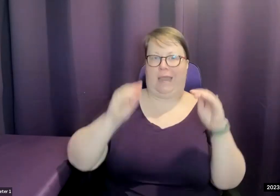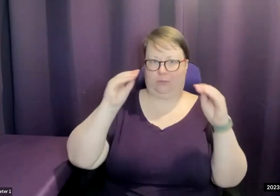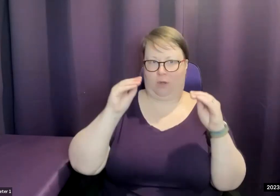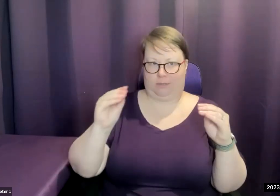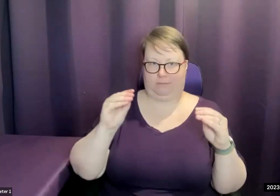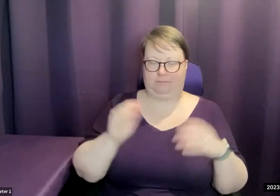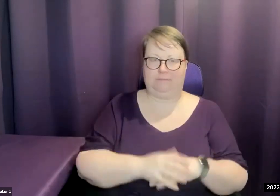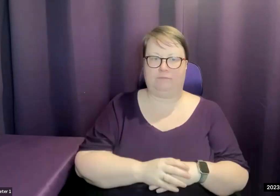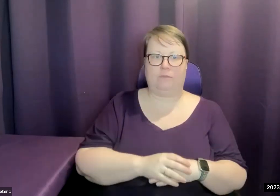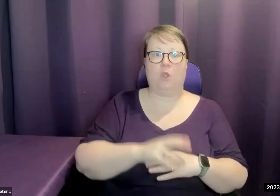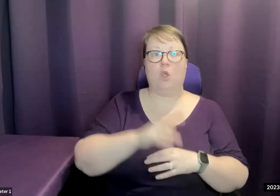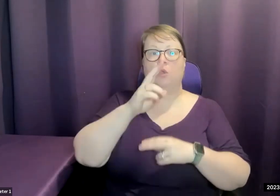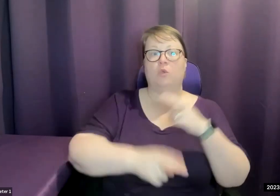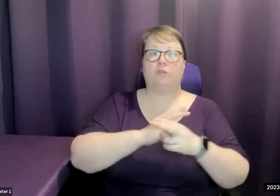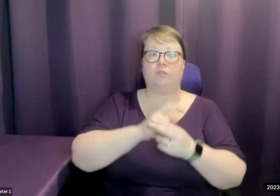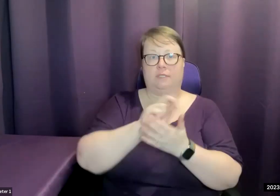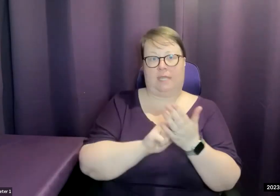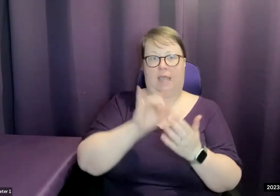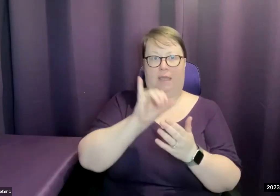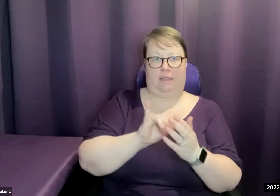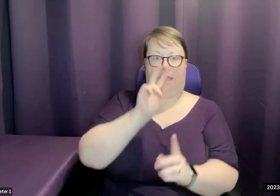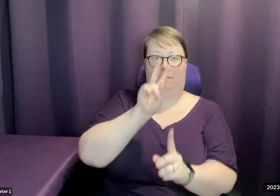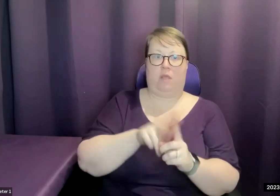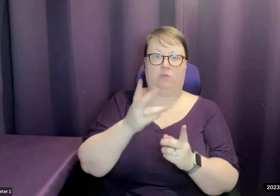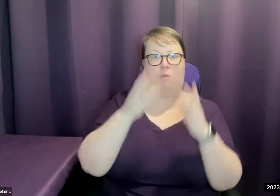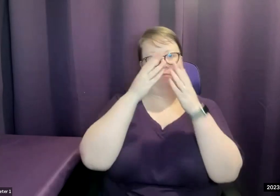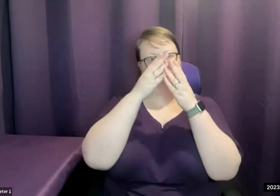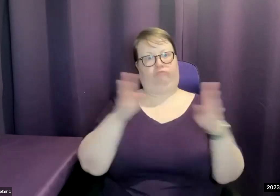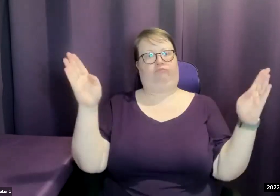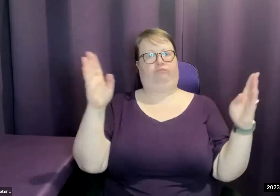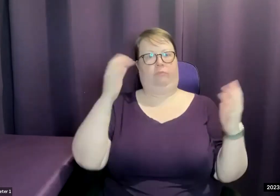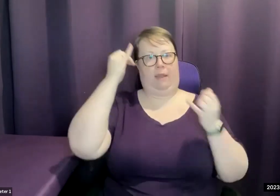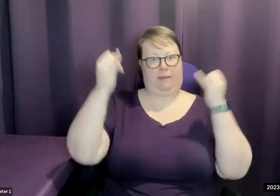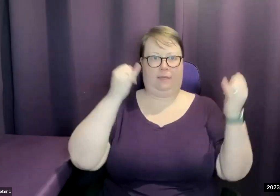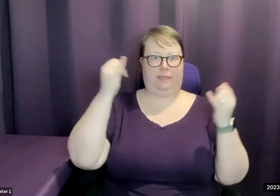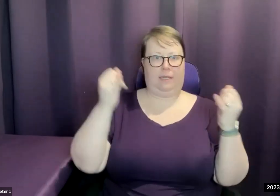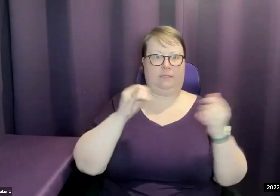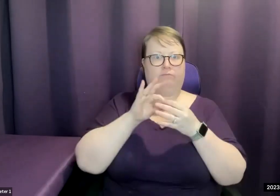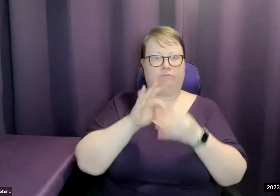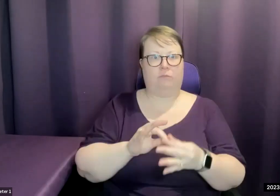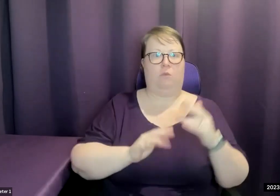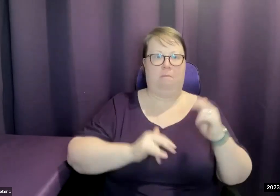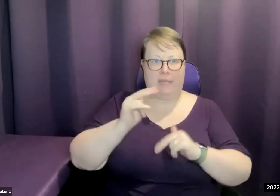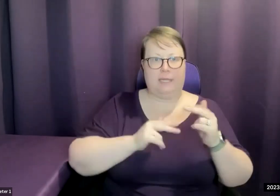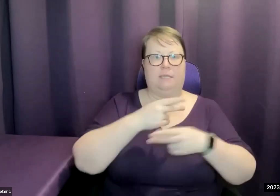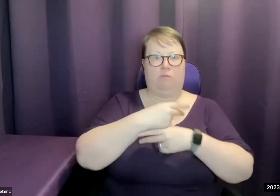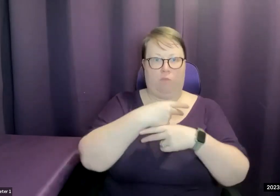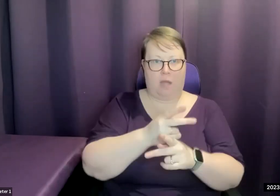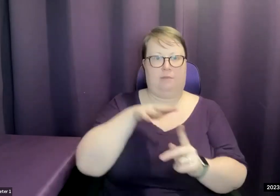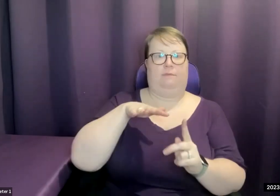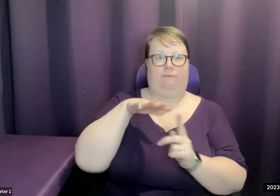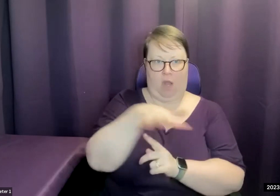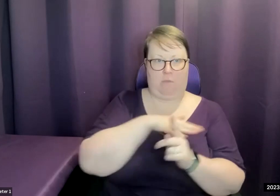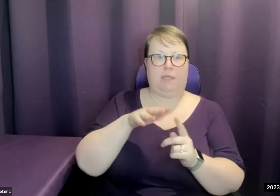Universal design refers to broad spectrum ideas meant to produce buildings, products, and environments that are inherently accessible to people with and